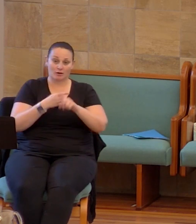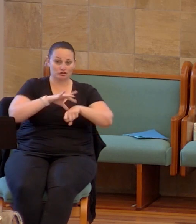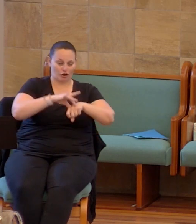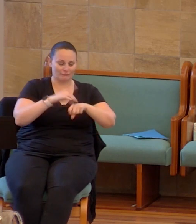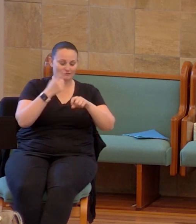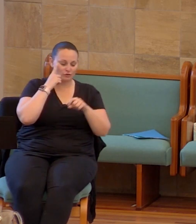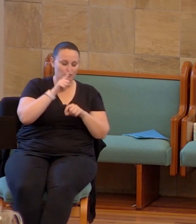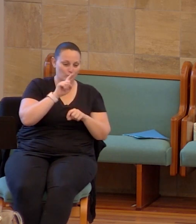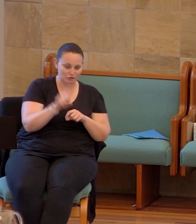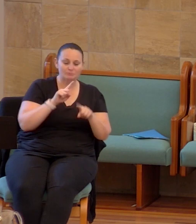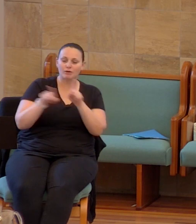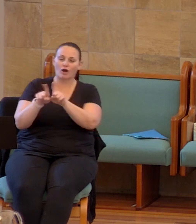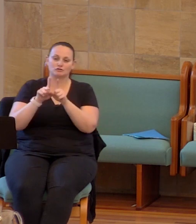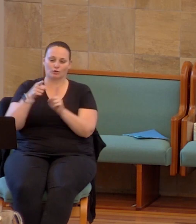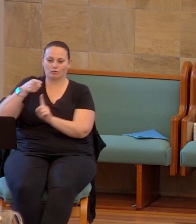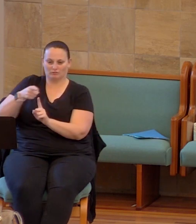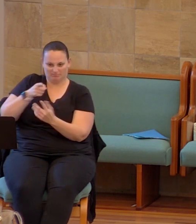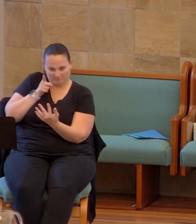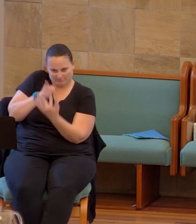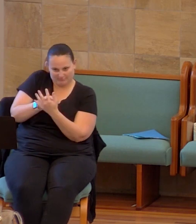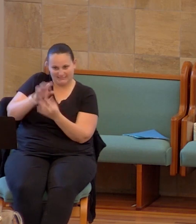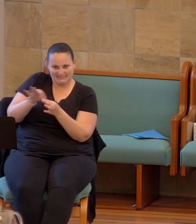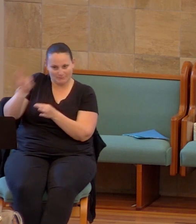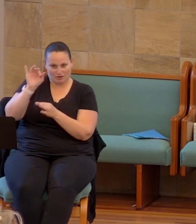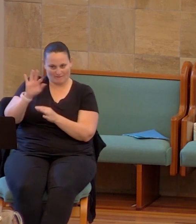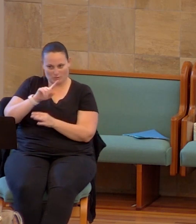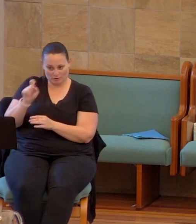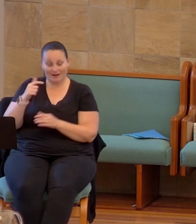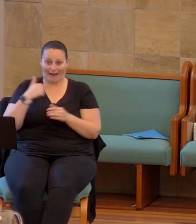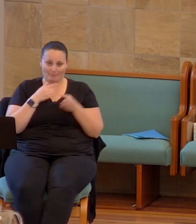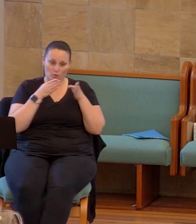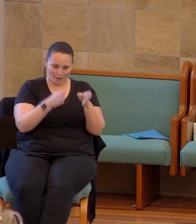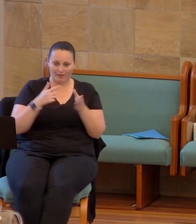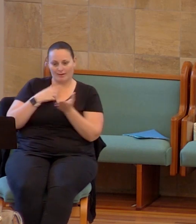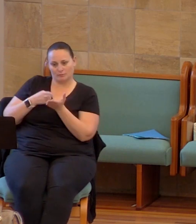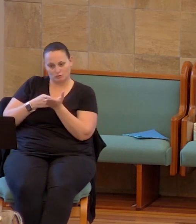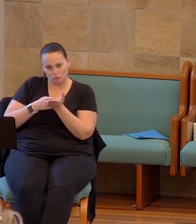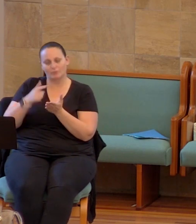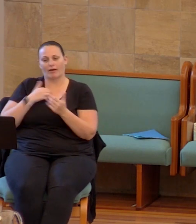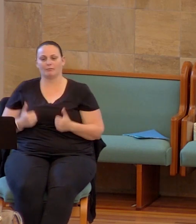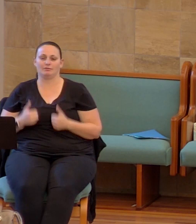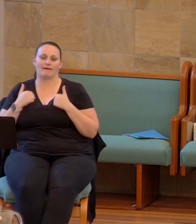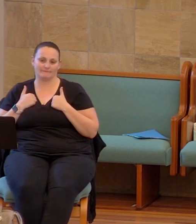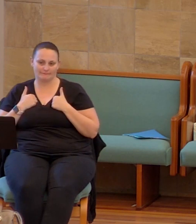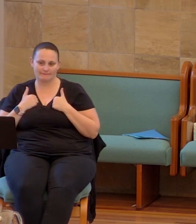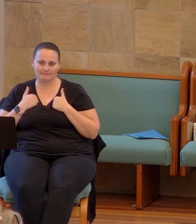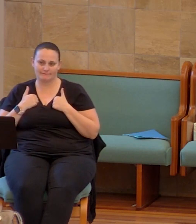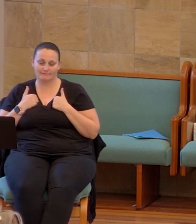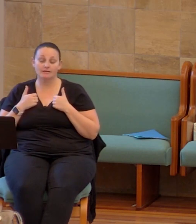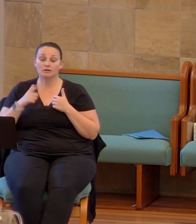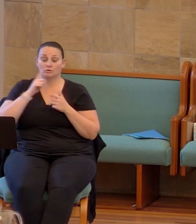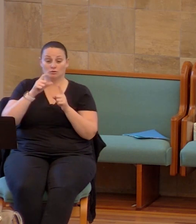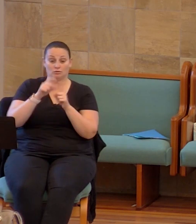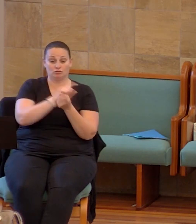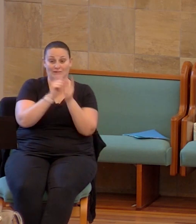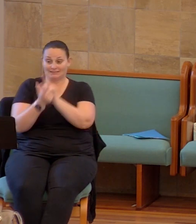question, but also the spirit of the question. I am the way, I am the truth, I am the life. The word